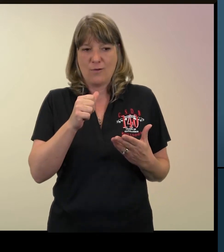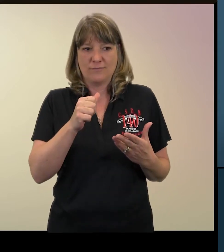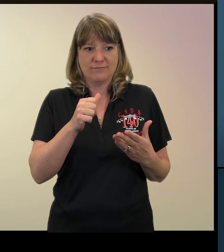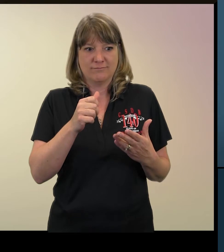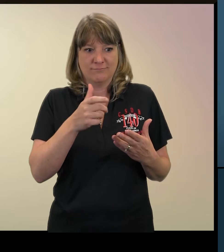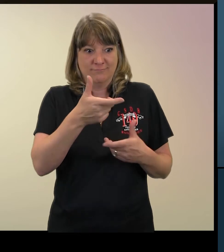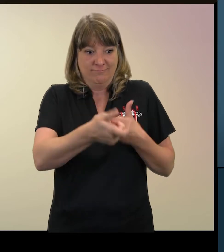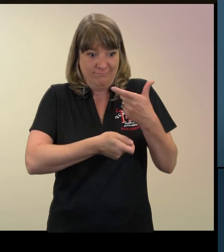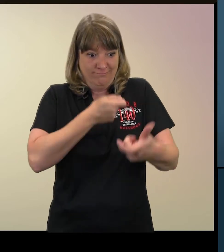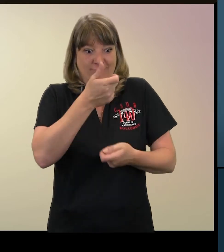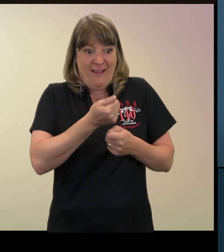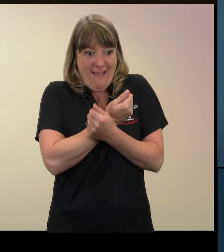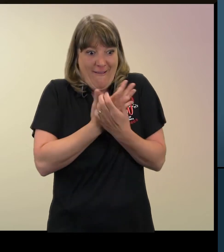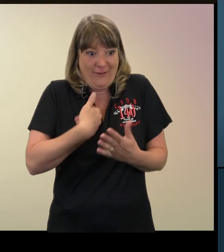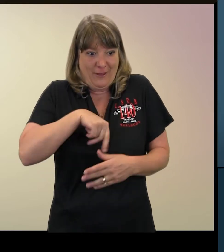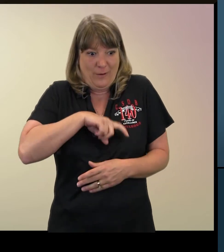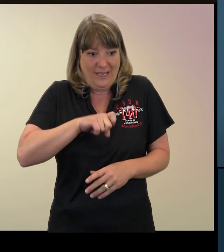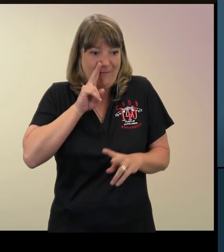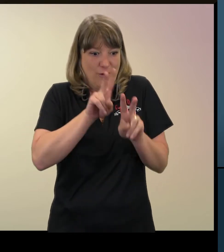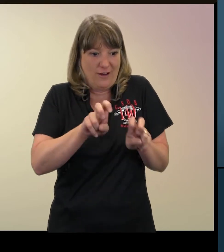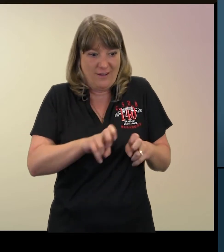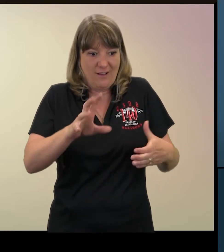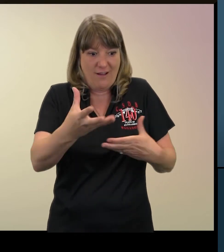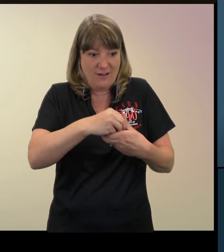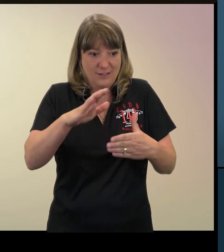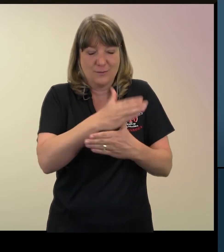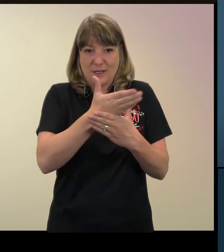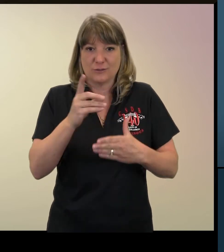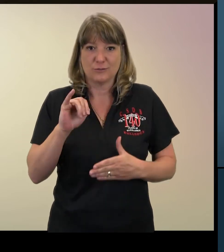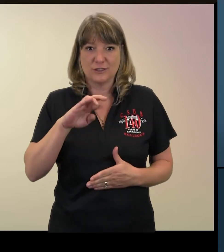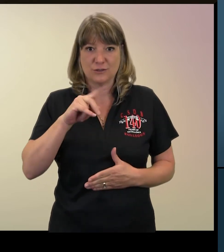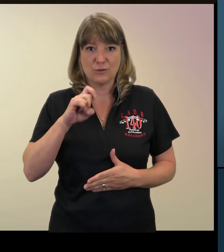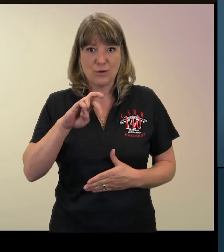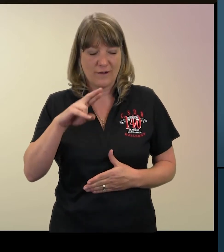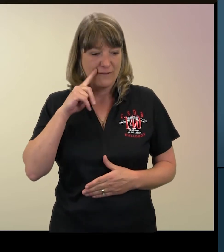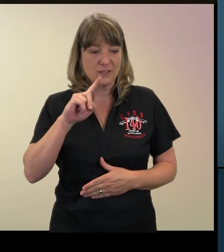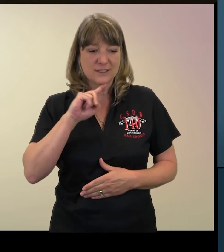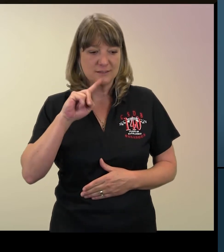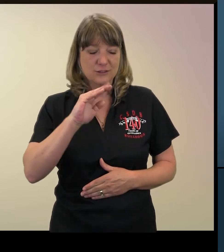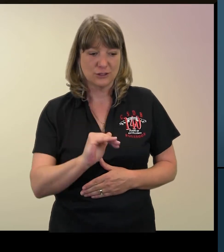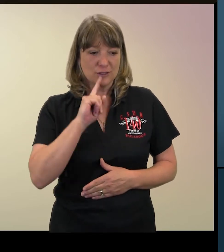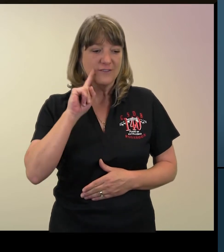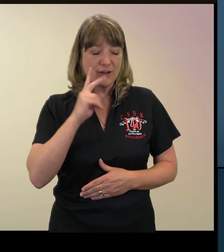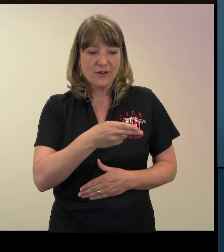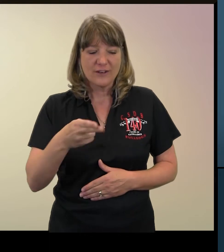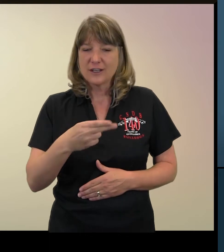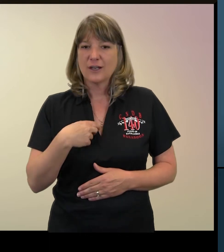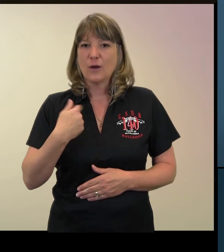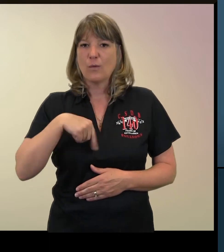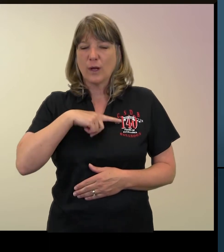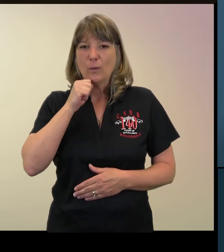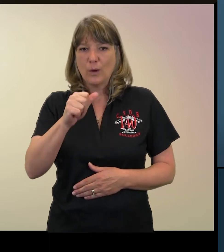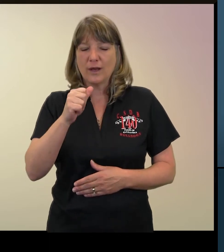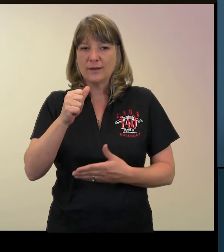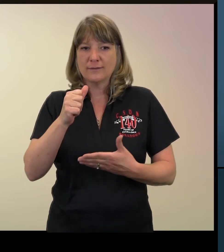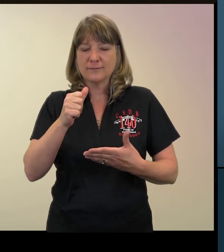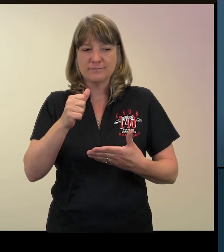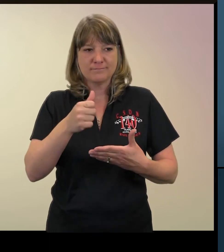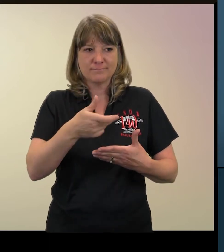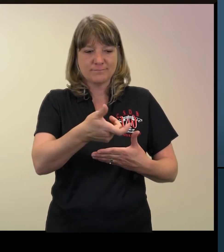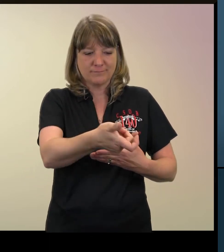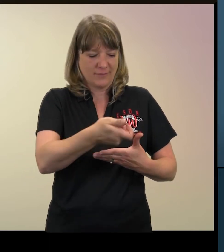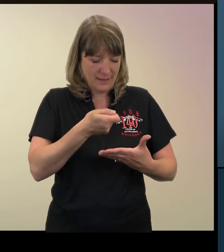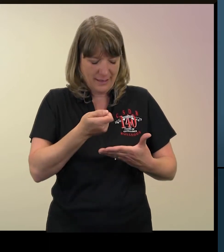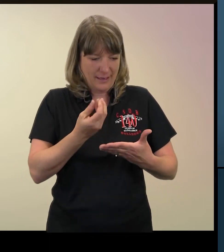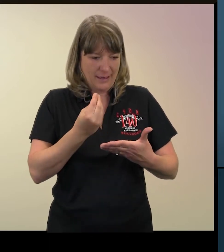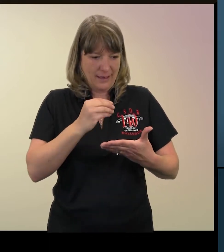be capturing everything that we need to in assessing for an autism spectrum disorder among children who are deaf and hard of hearing. We wouldn't be